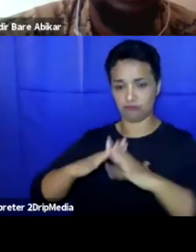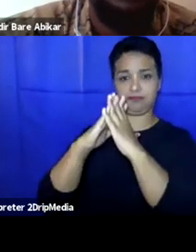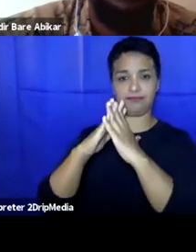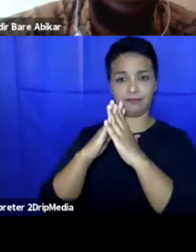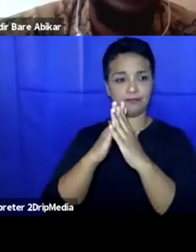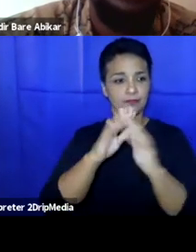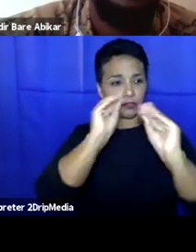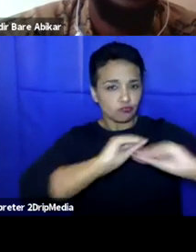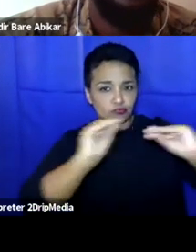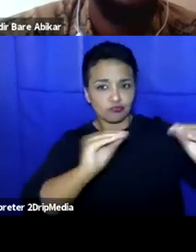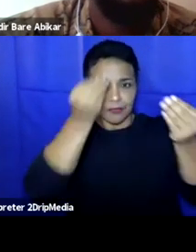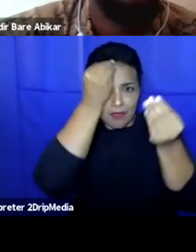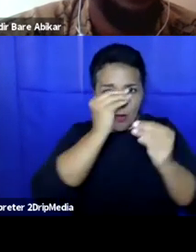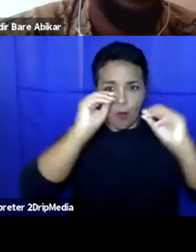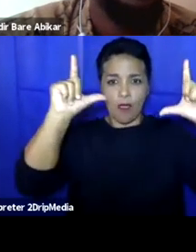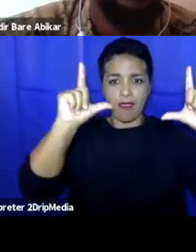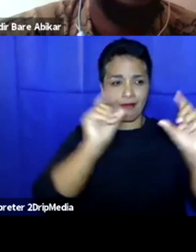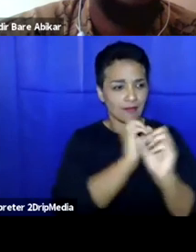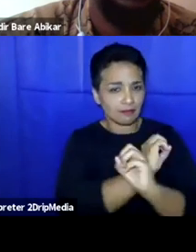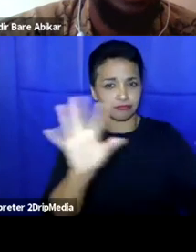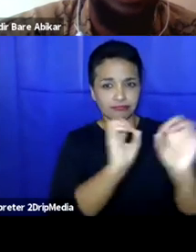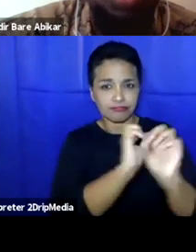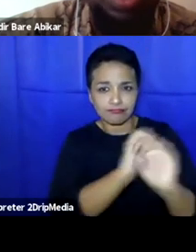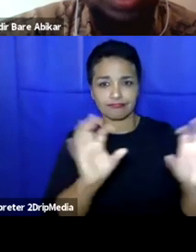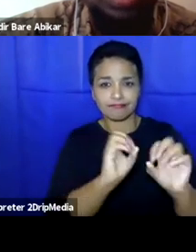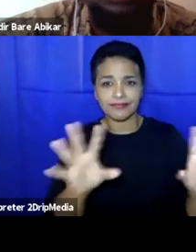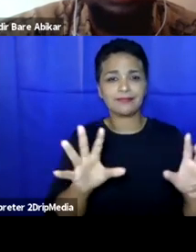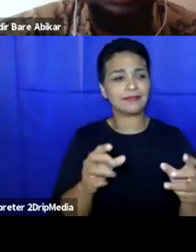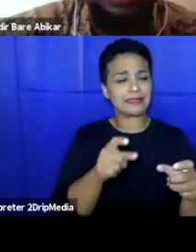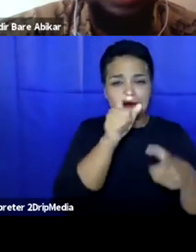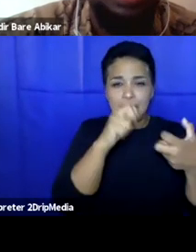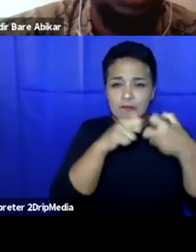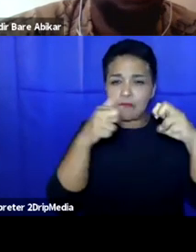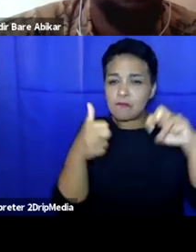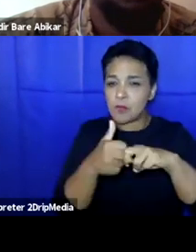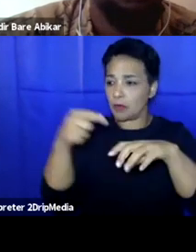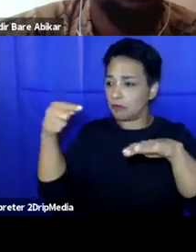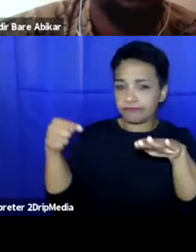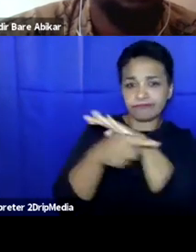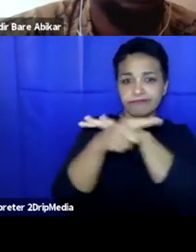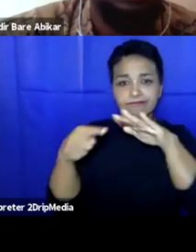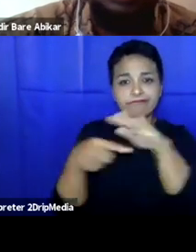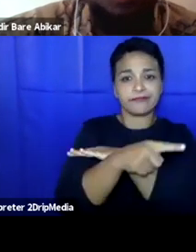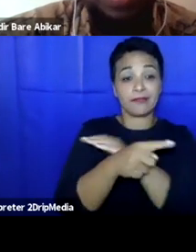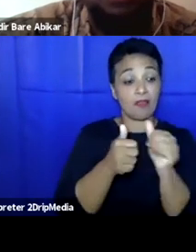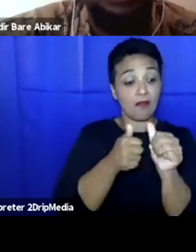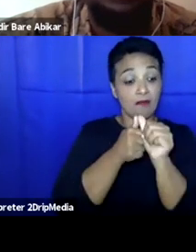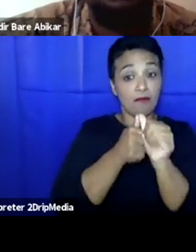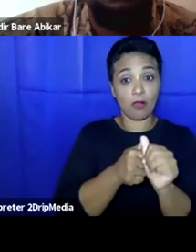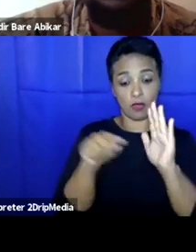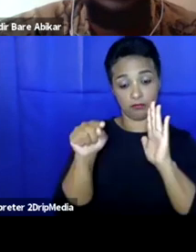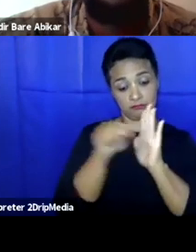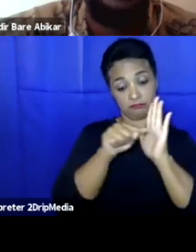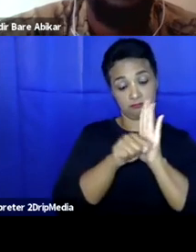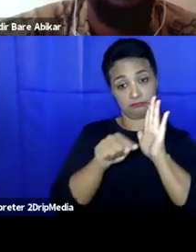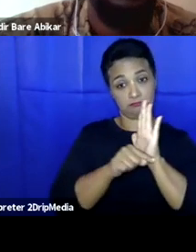on the difficulties migrants are undergoing in either illegal or some other ways